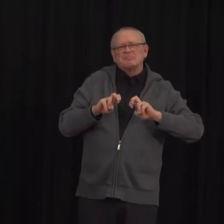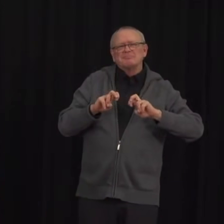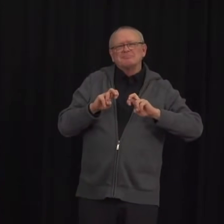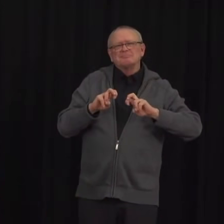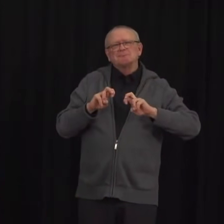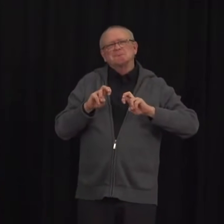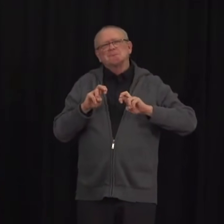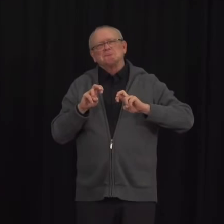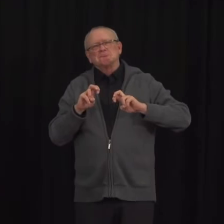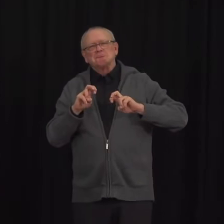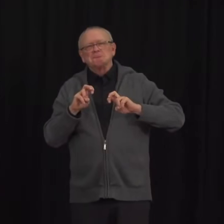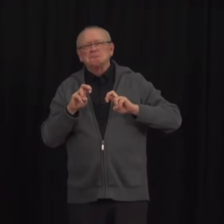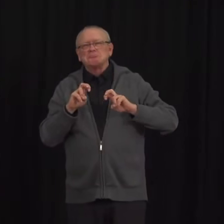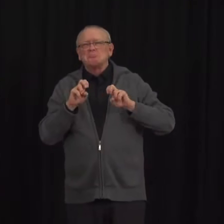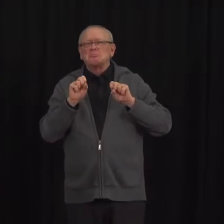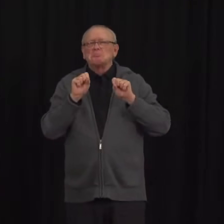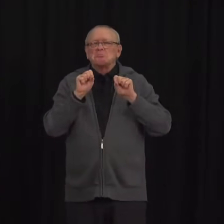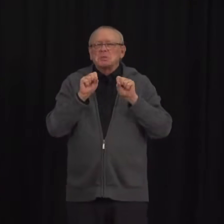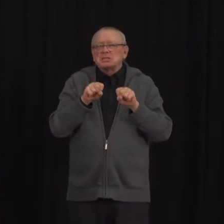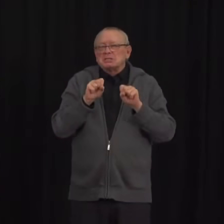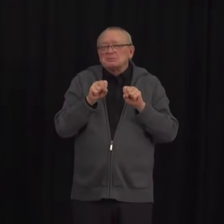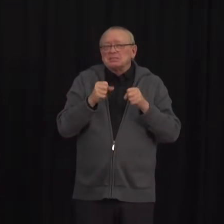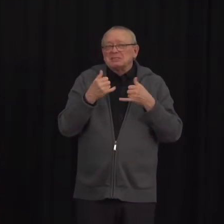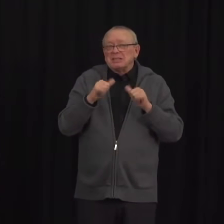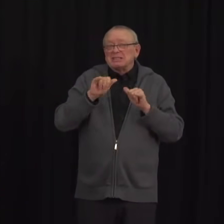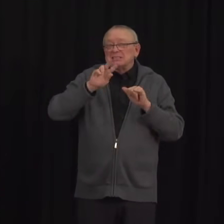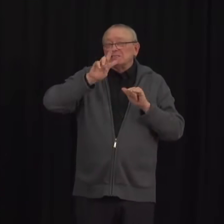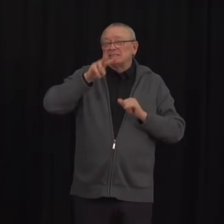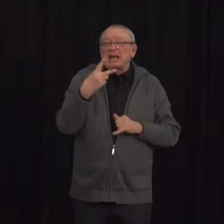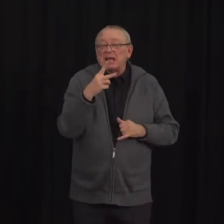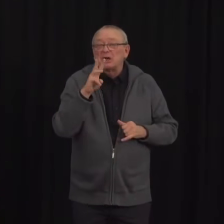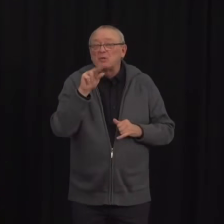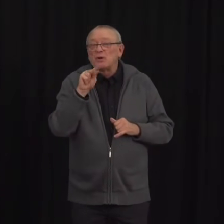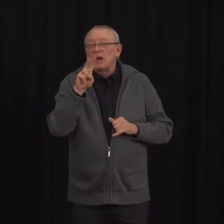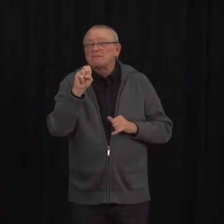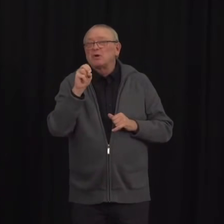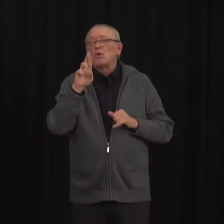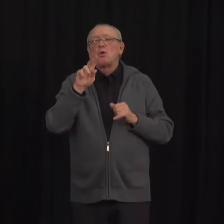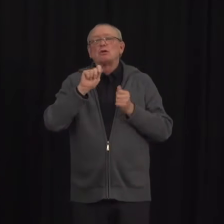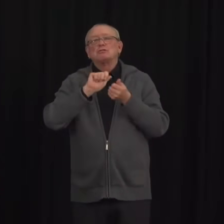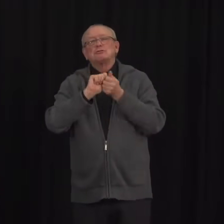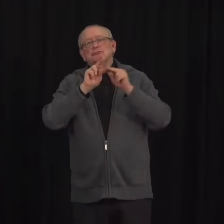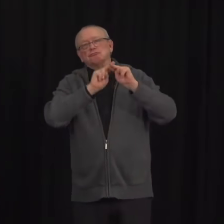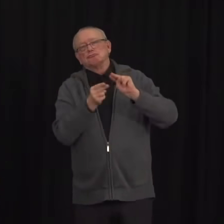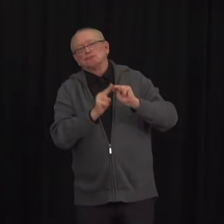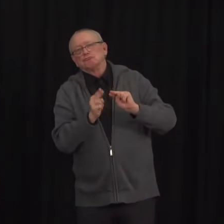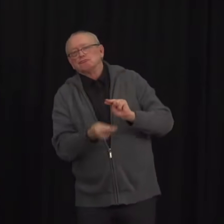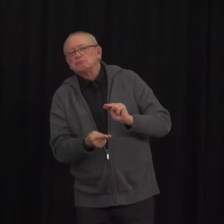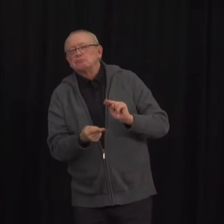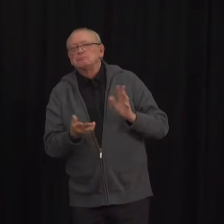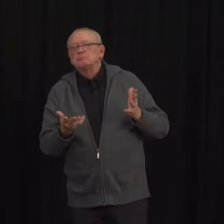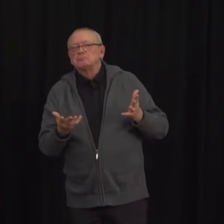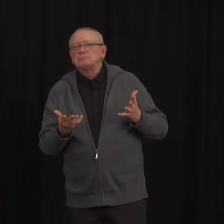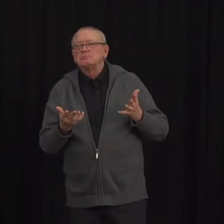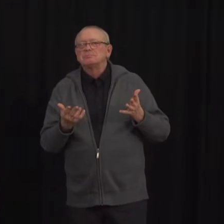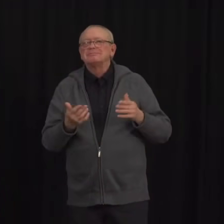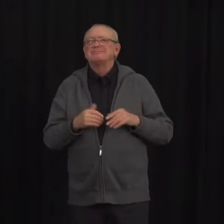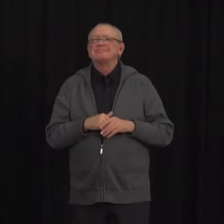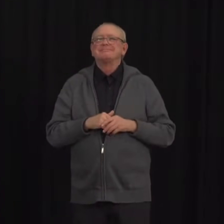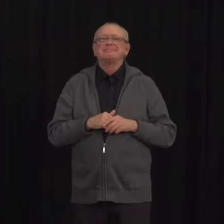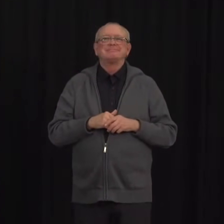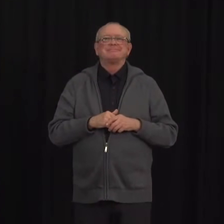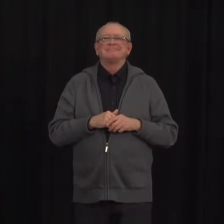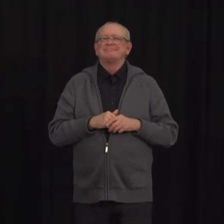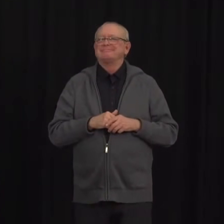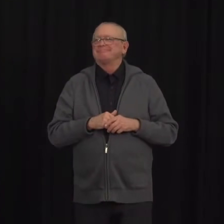the possibility was still there that we could turn things around and just have sort of the slow burn or small ripples. And